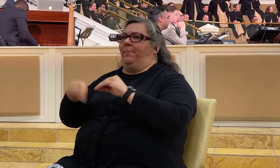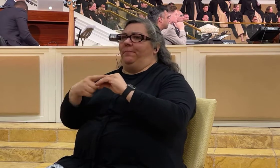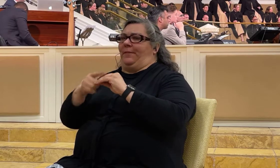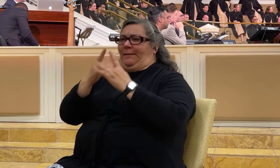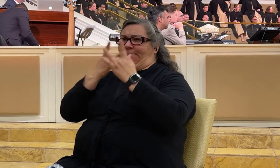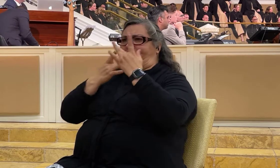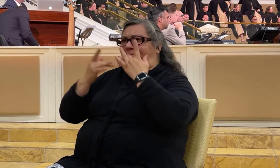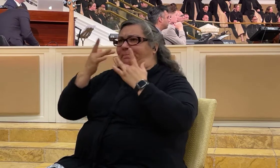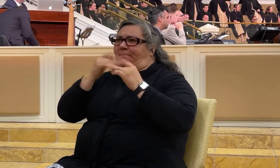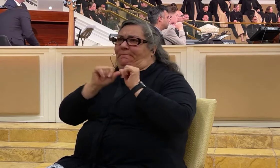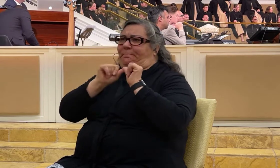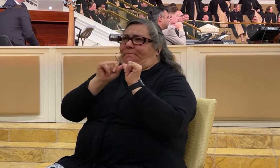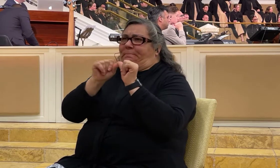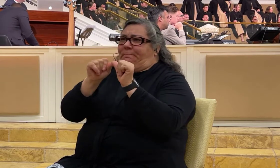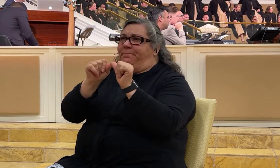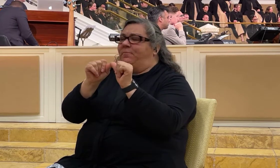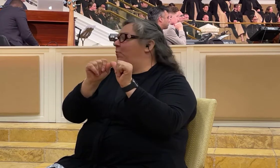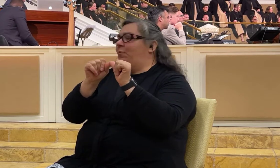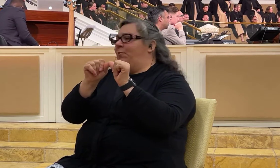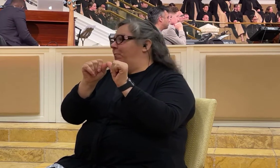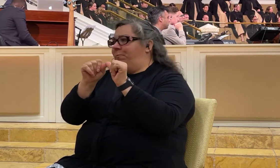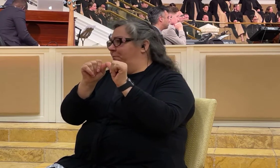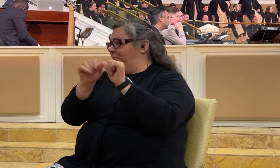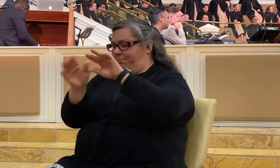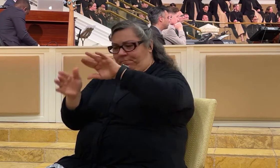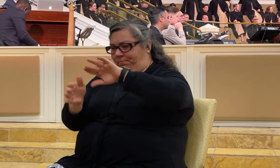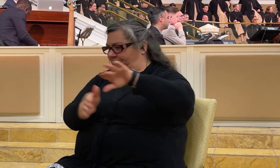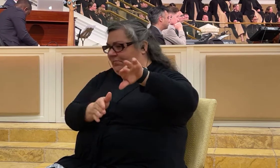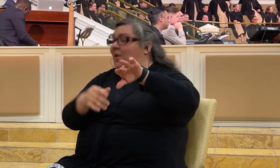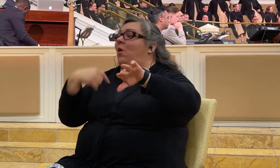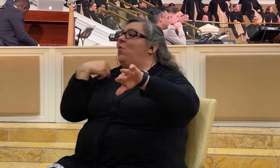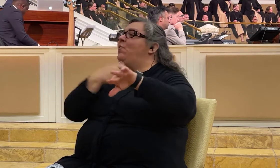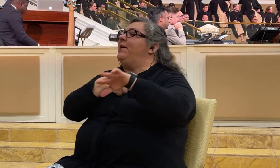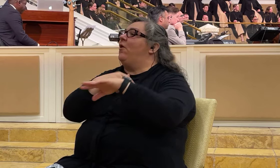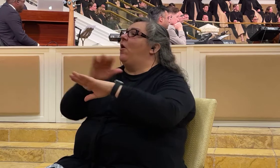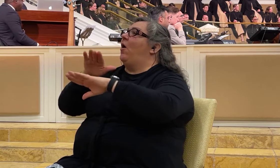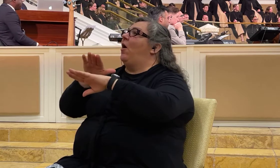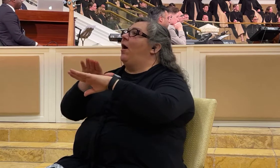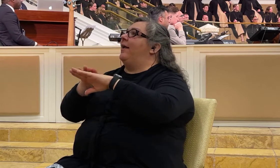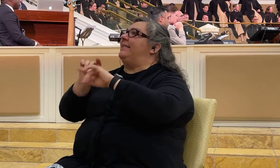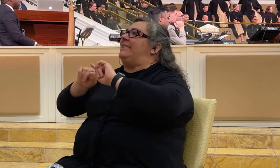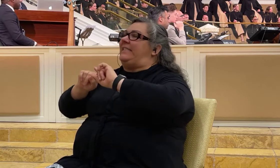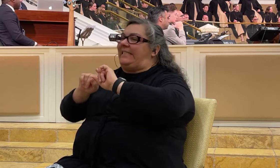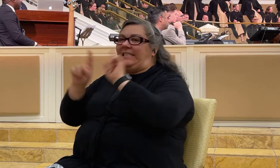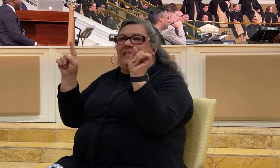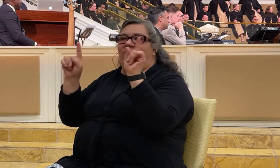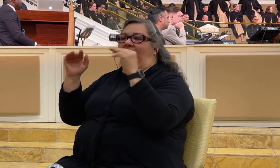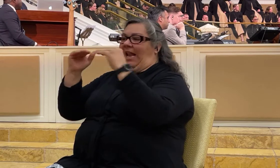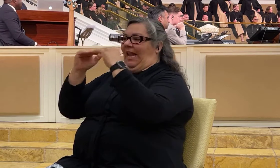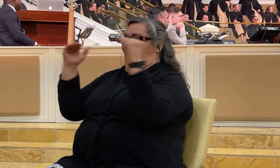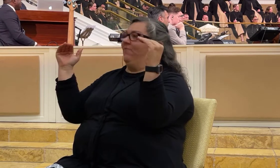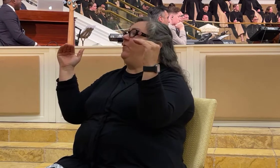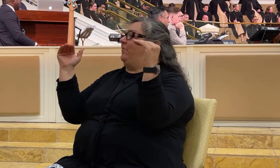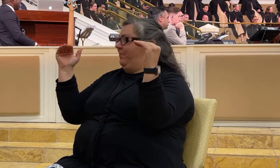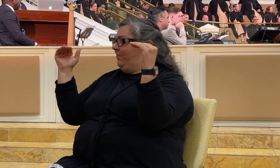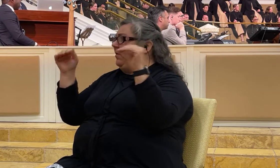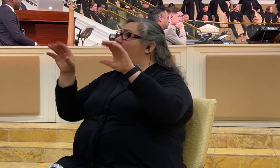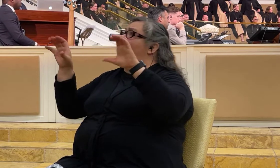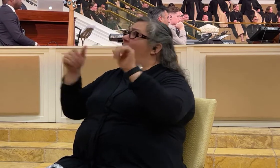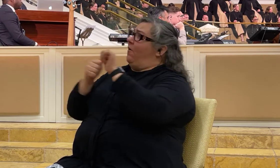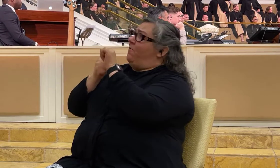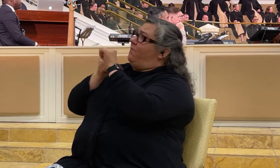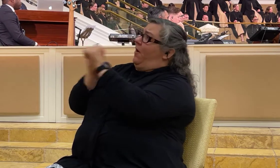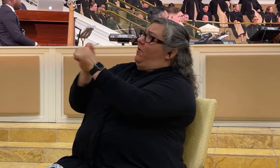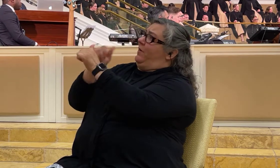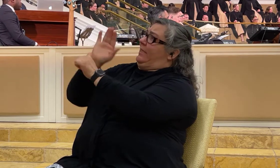about just survival. We don't live to just survive. We are on a different plane than that. And to do what God wants us